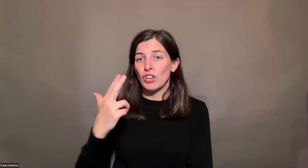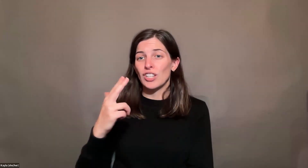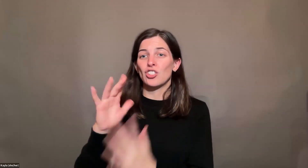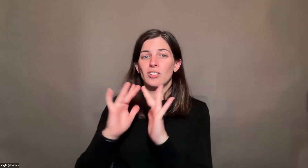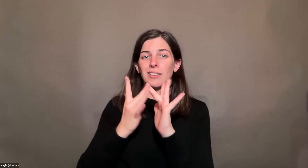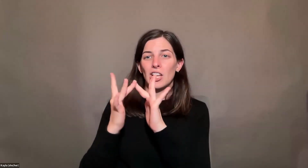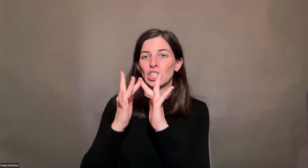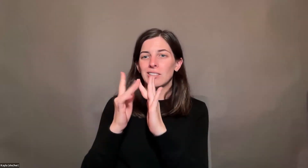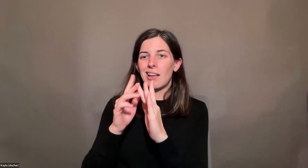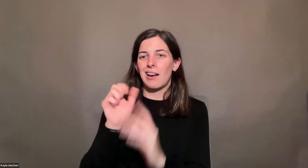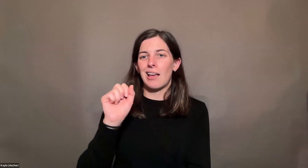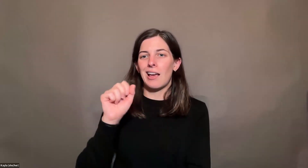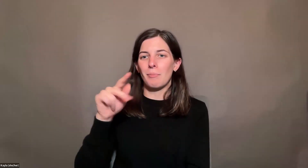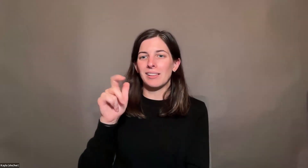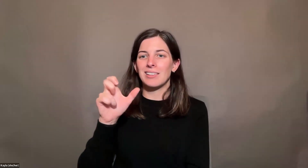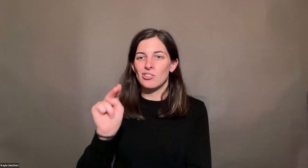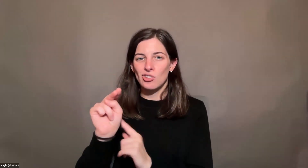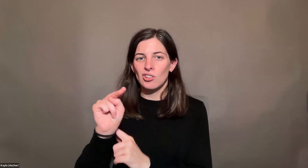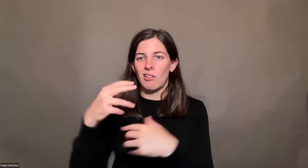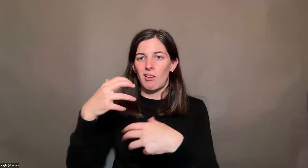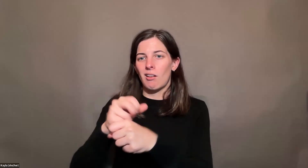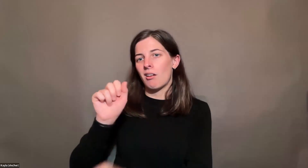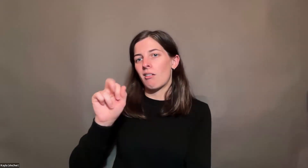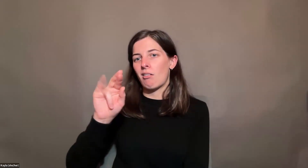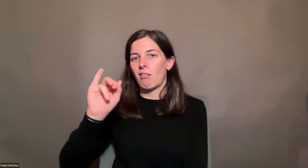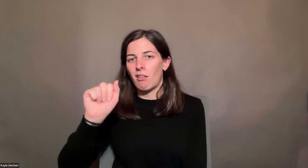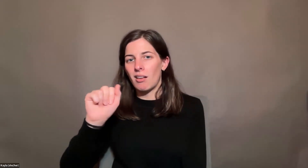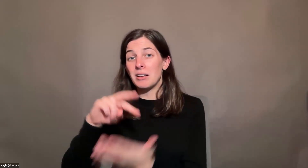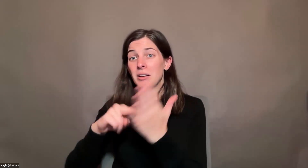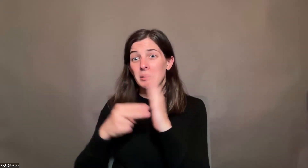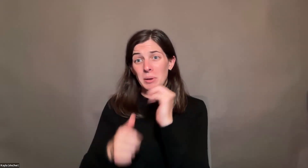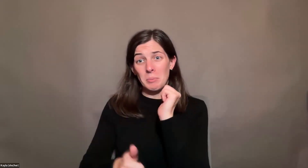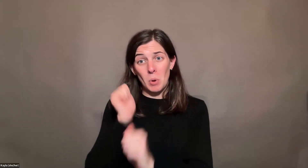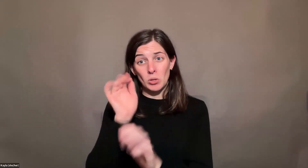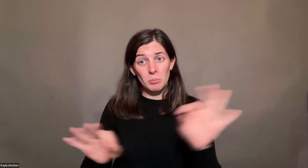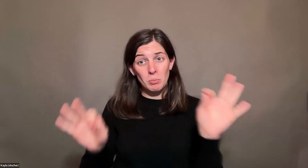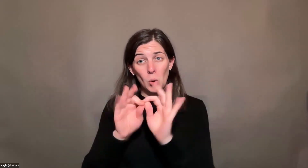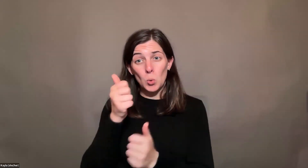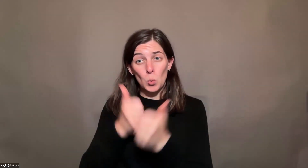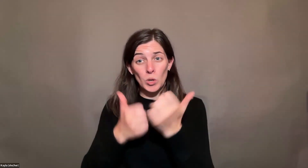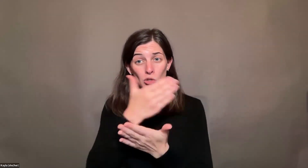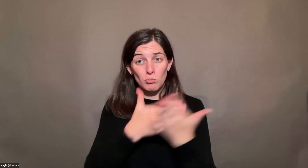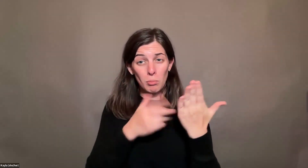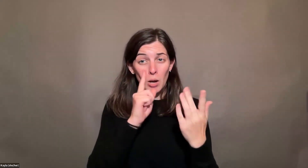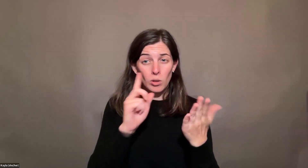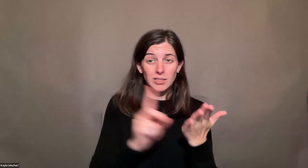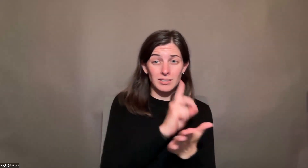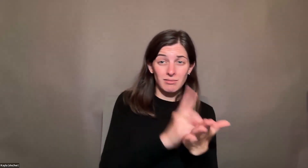it defined the most important part, which part define which part. So if you define any place, or